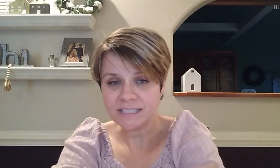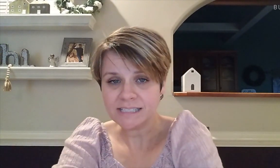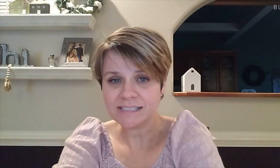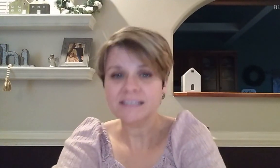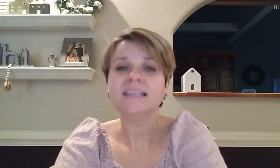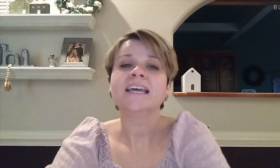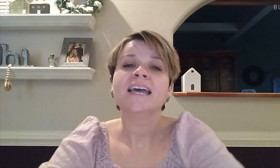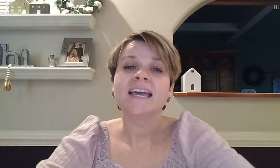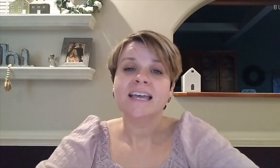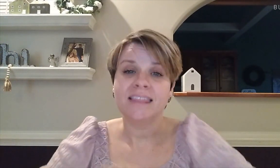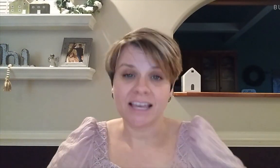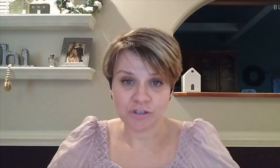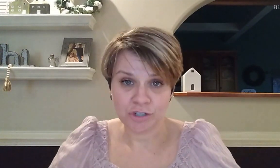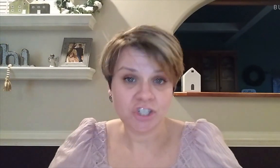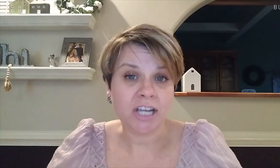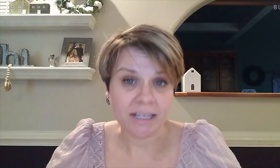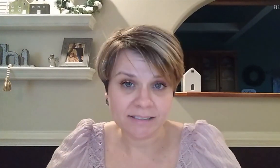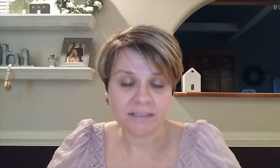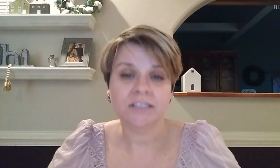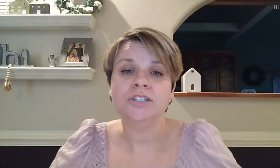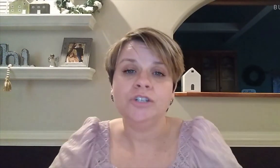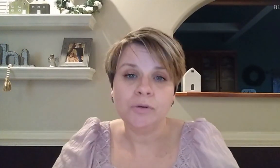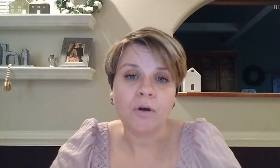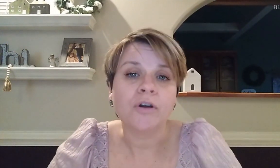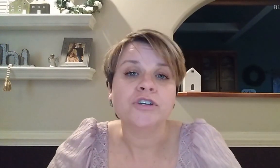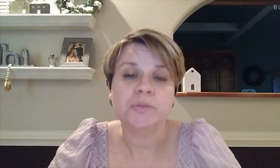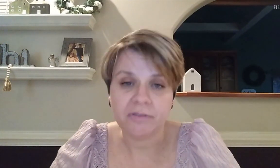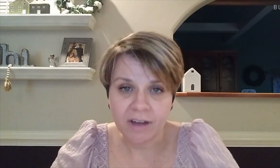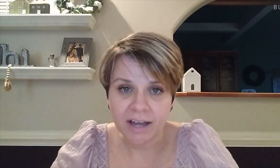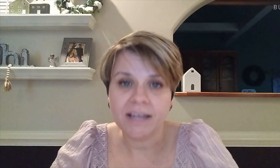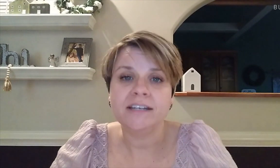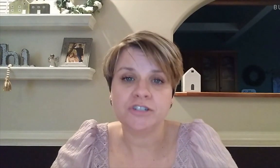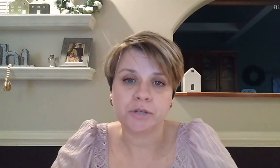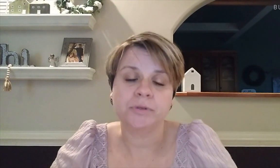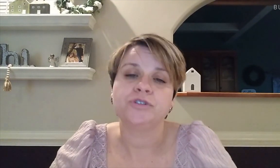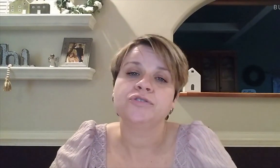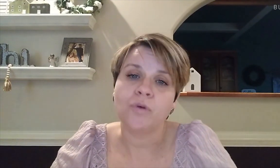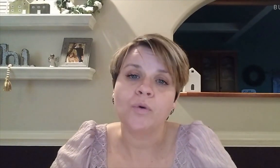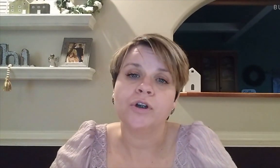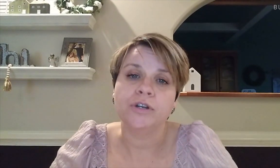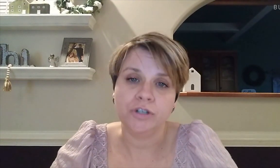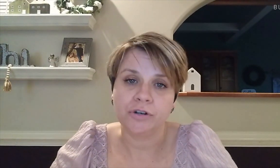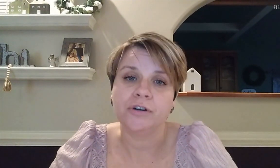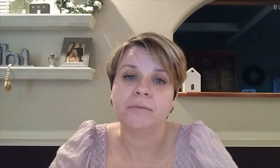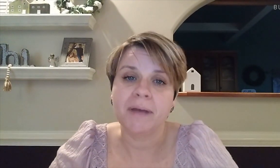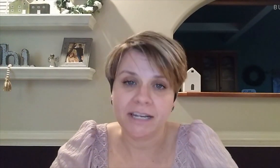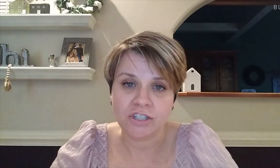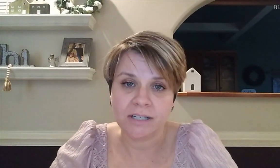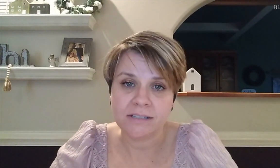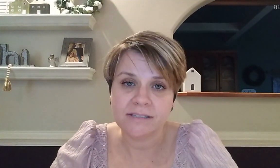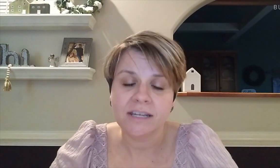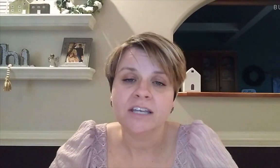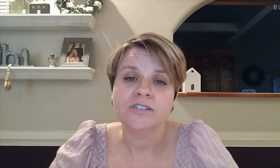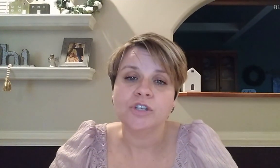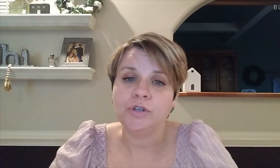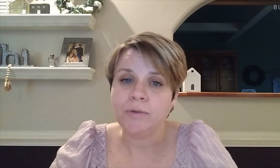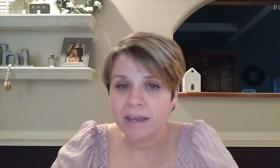visits? The answer is yes. You are to provide interpreters for your patients. So you